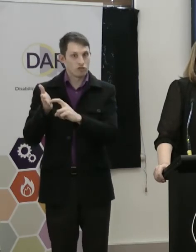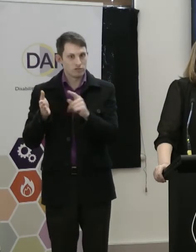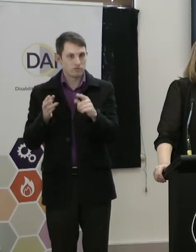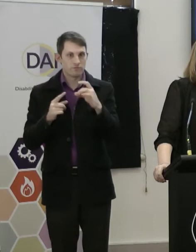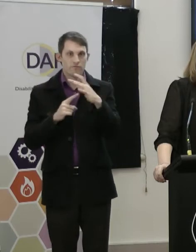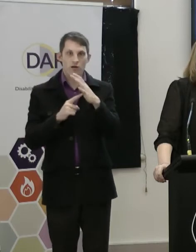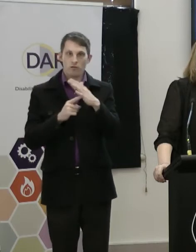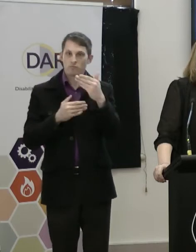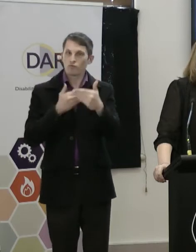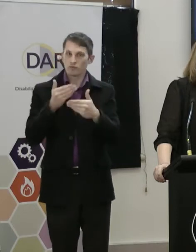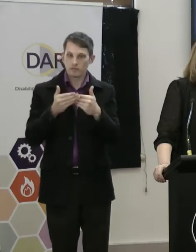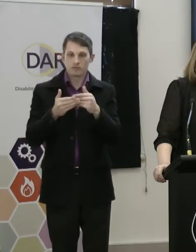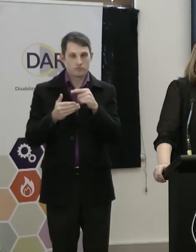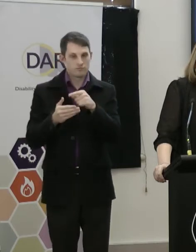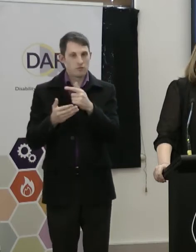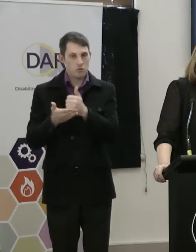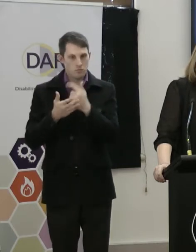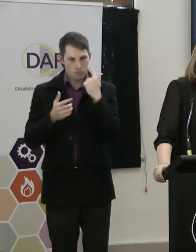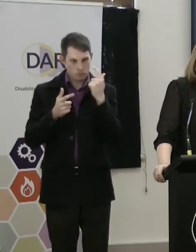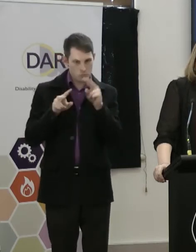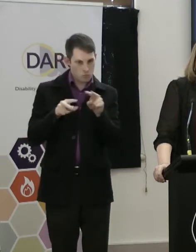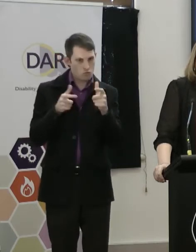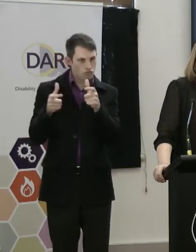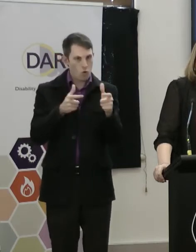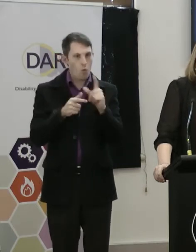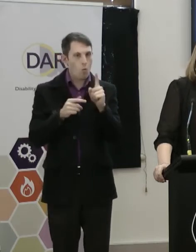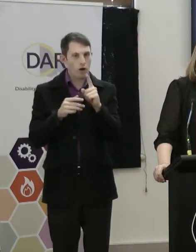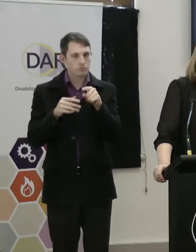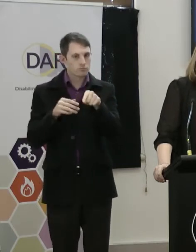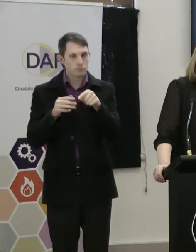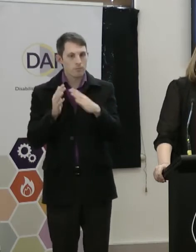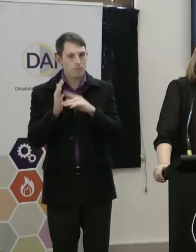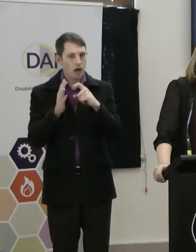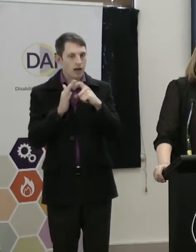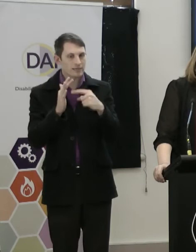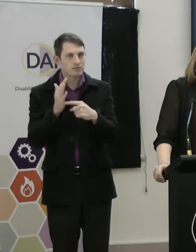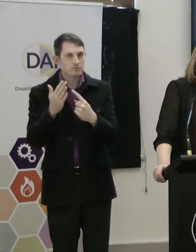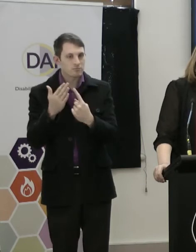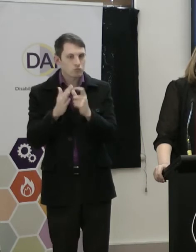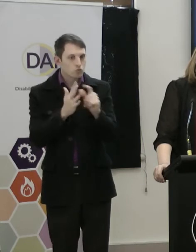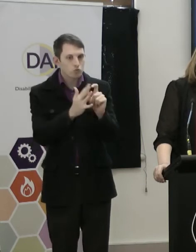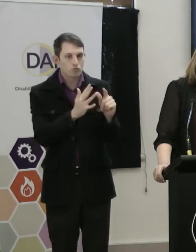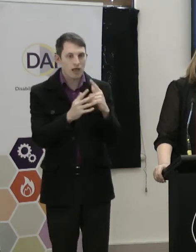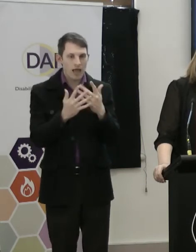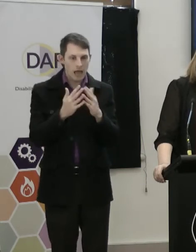how we can control what the market is doing and putting the necessary controls on providers.